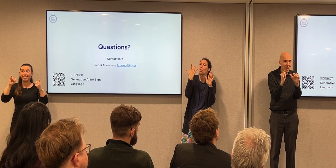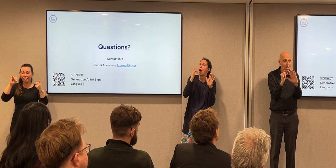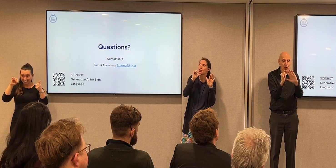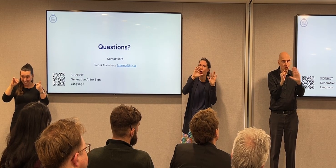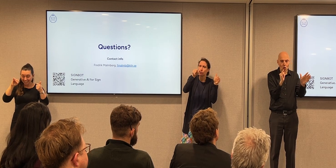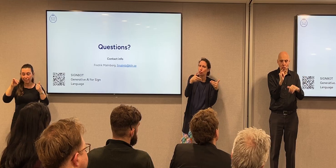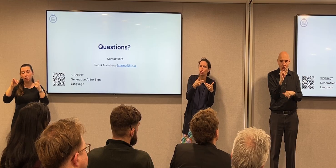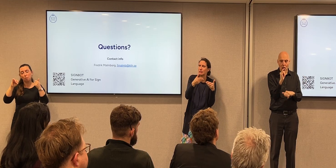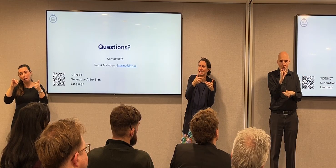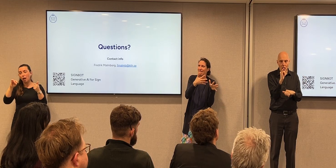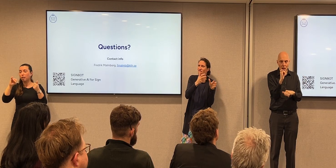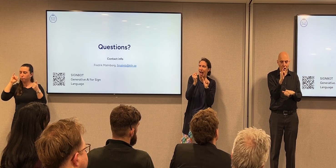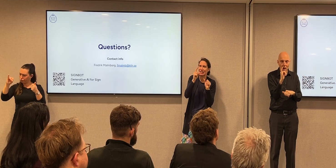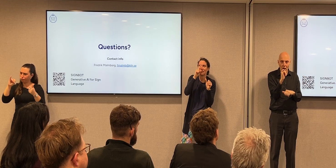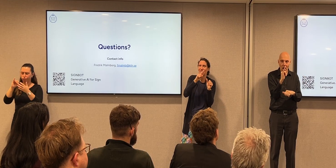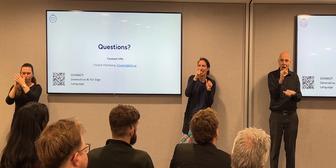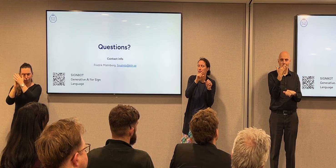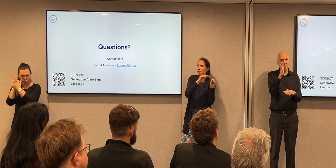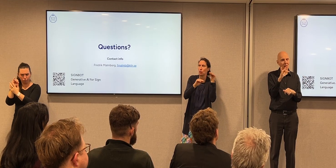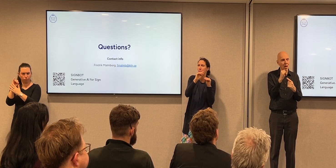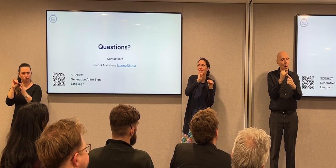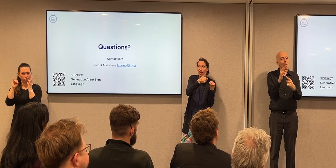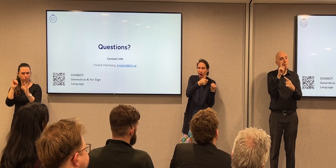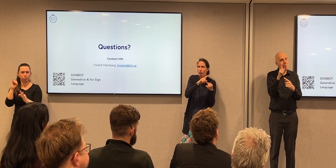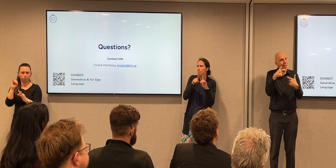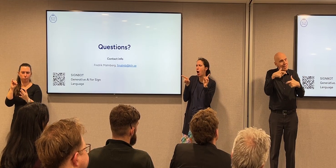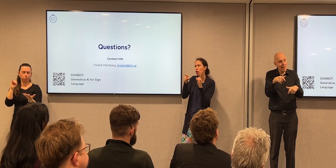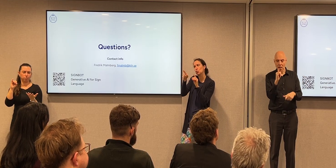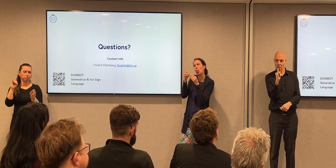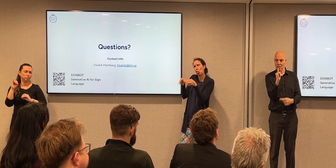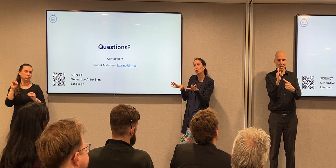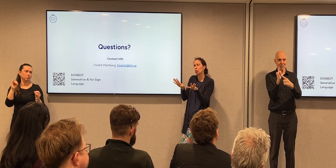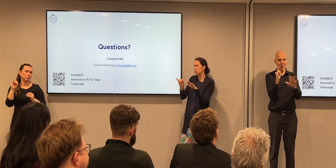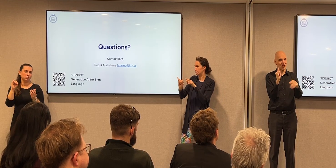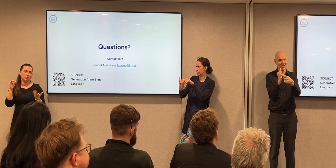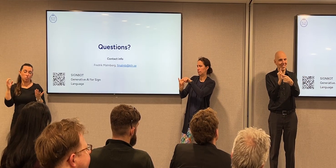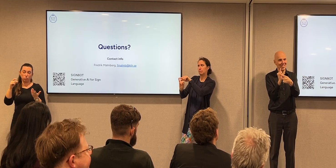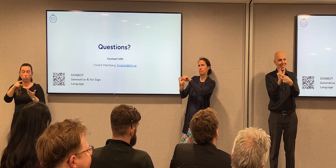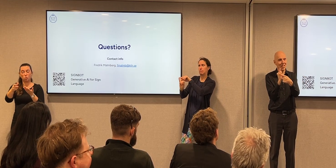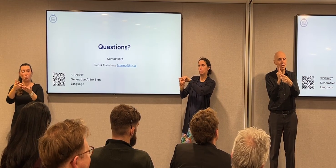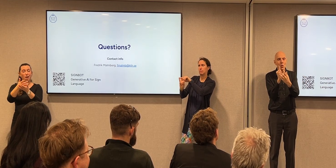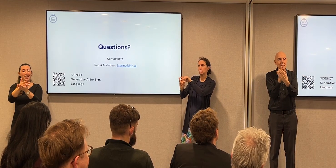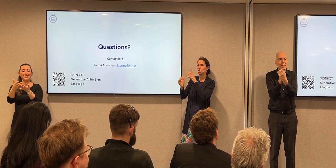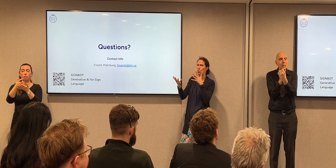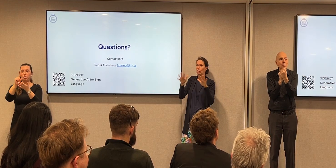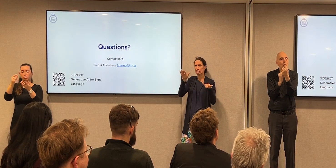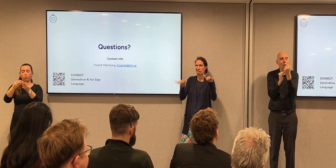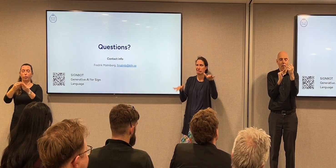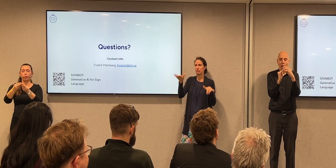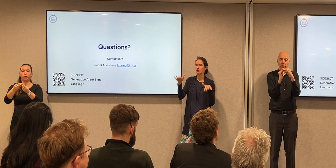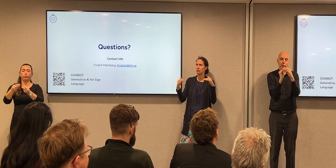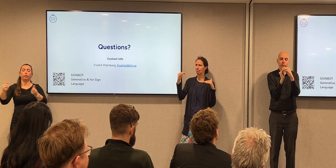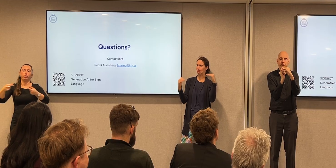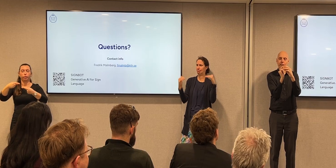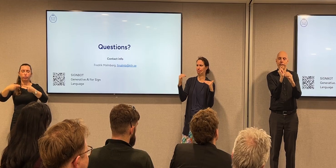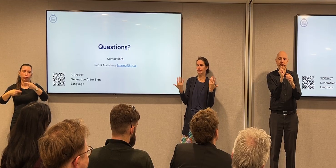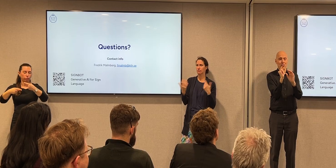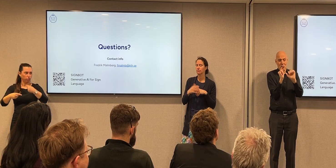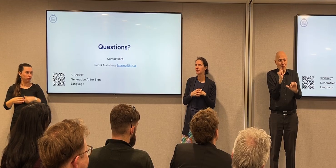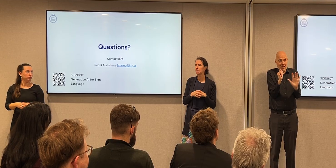introducing these fast fake movements, but you're also losing expressiveness. So there's definitely something there.